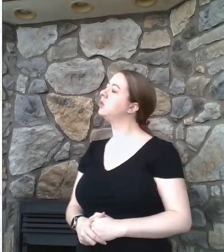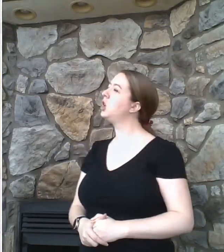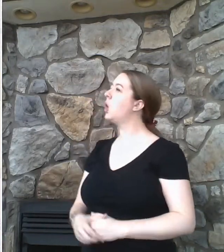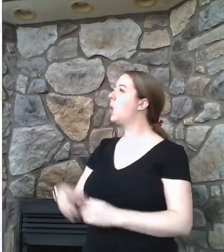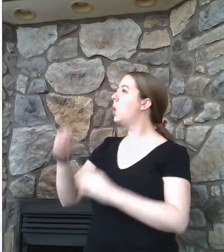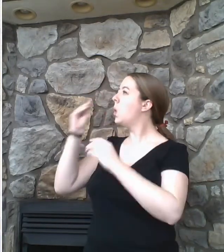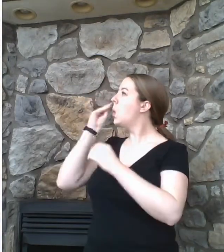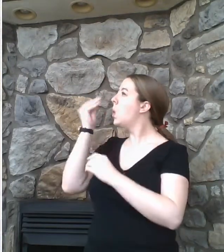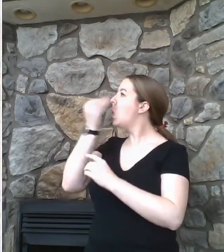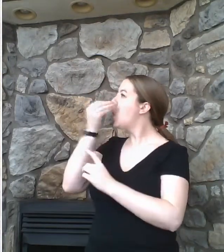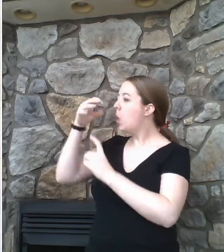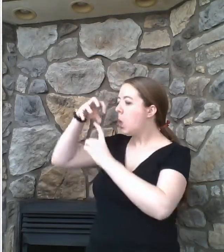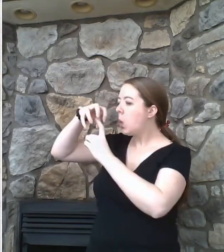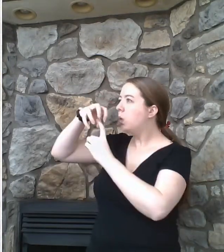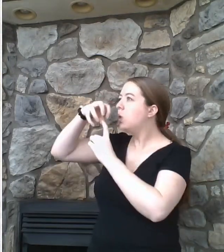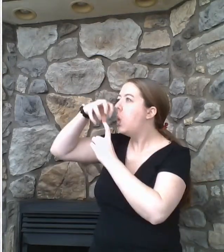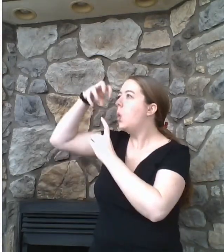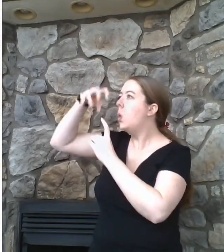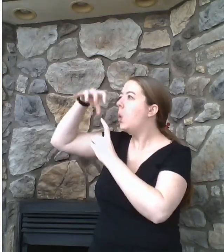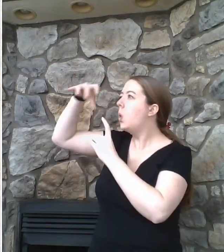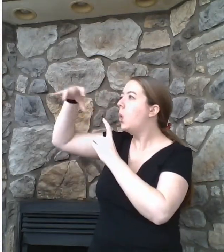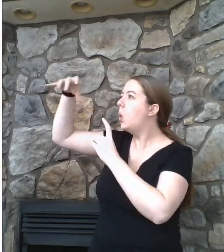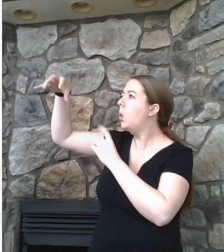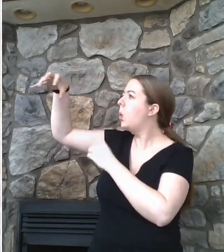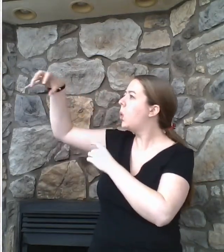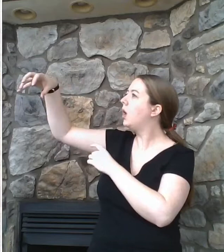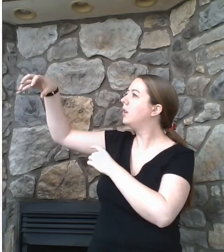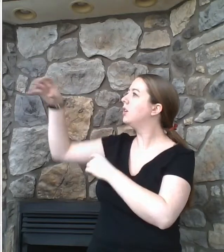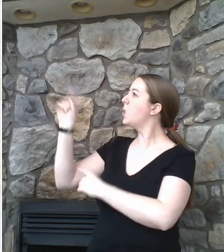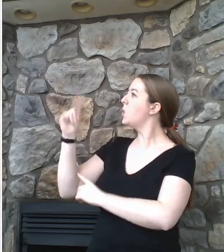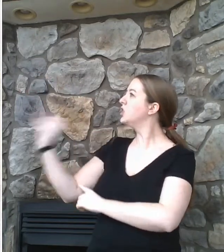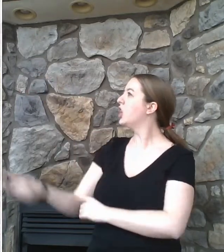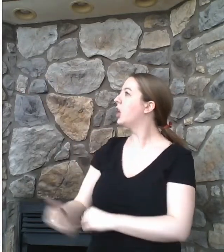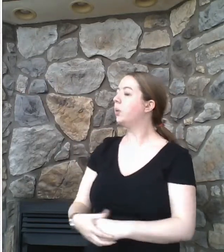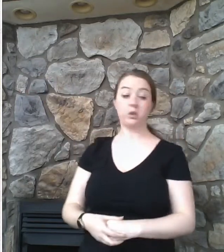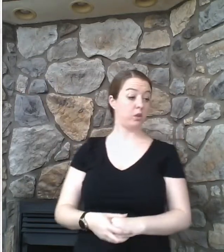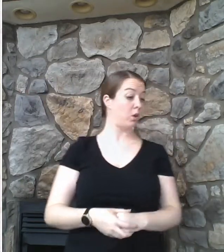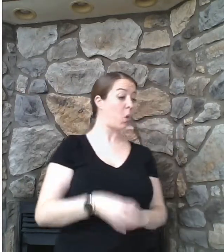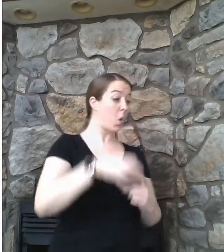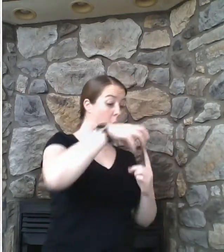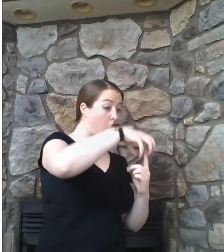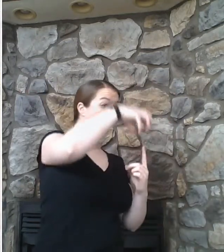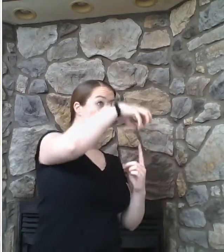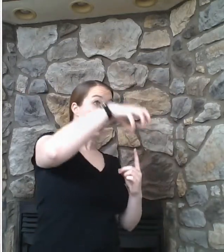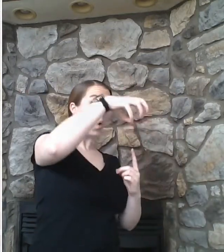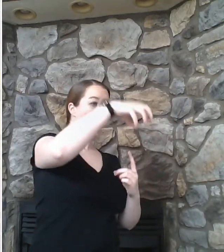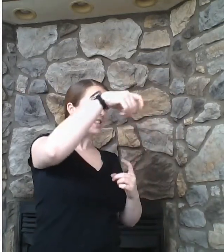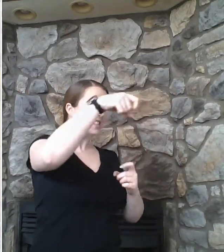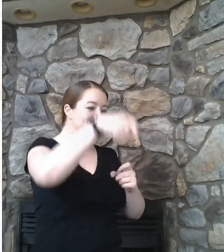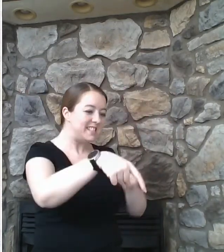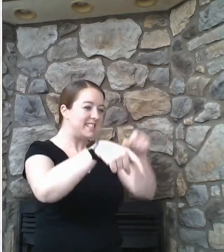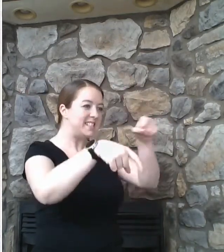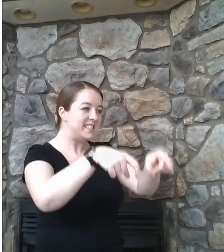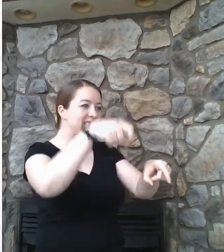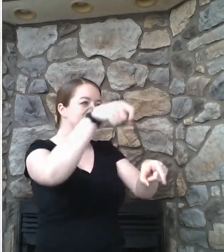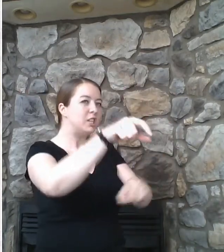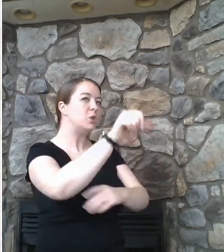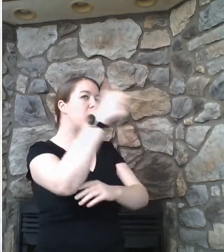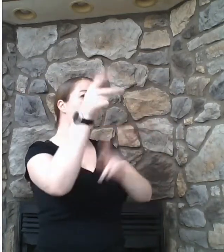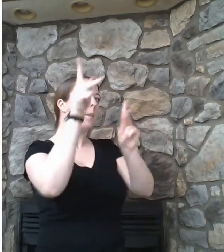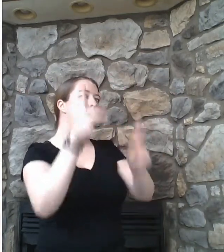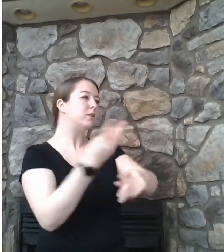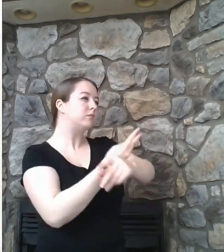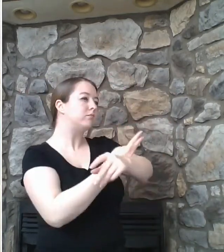"Where does the dandelion fluff go when it blows away?" "It carries the seeds of new dandelions to someone's